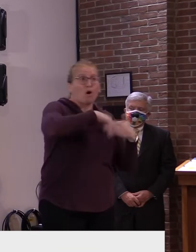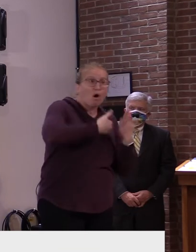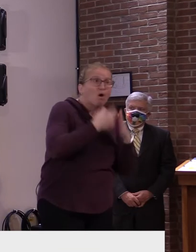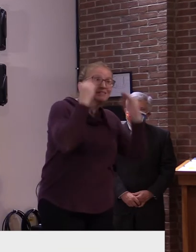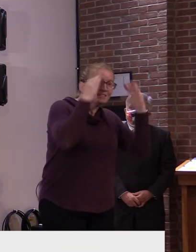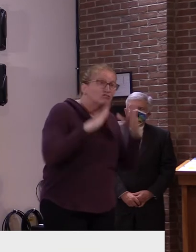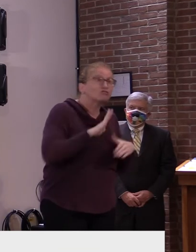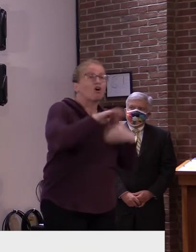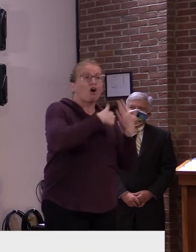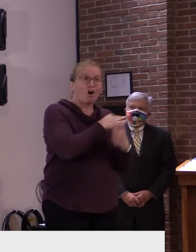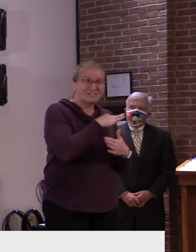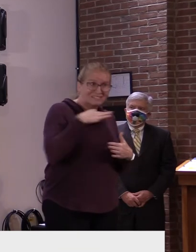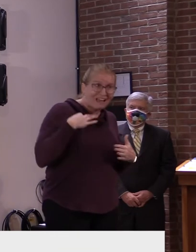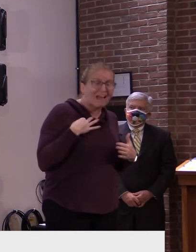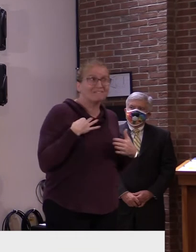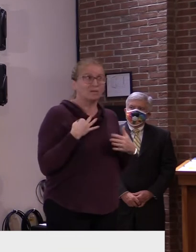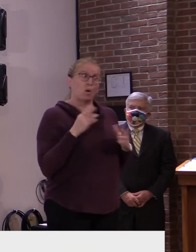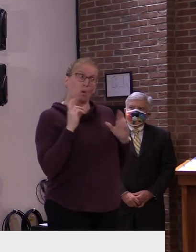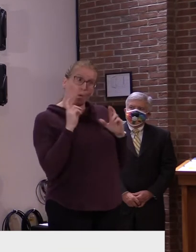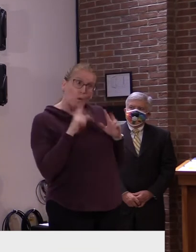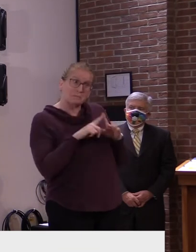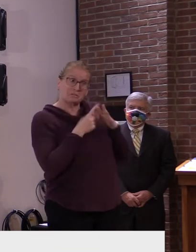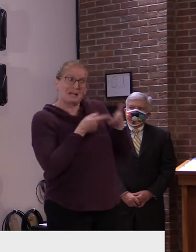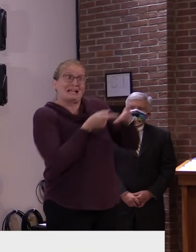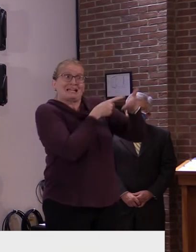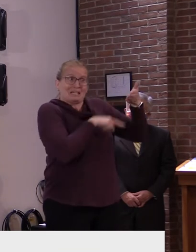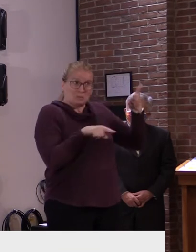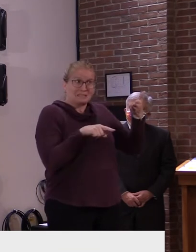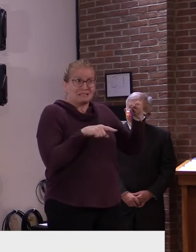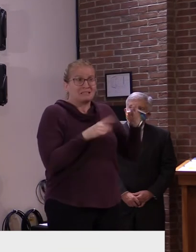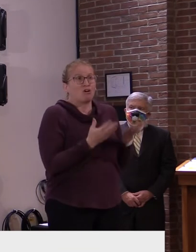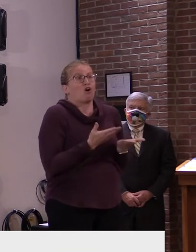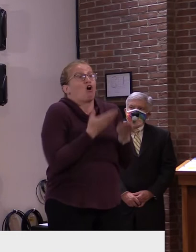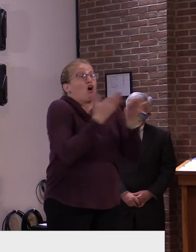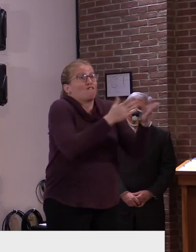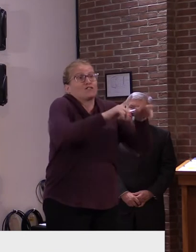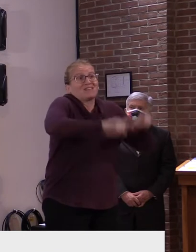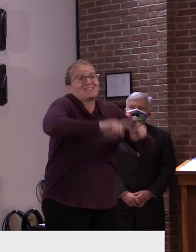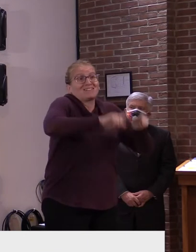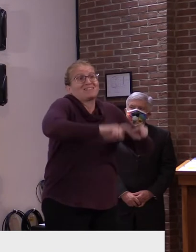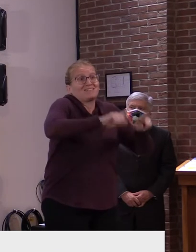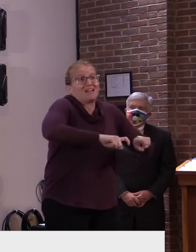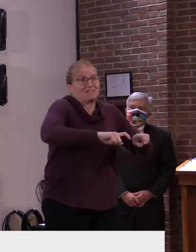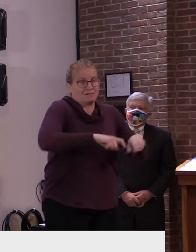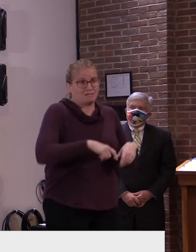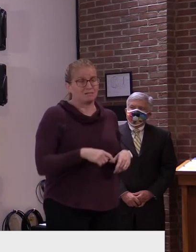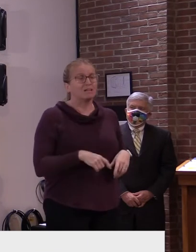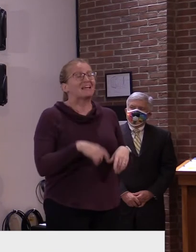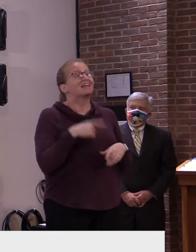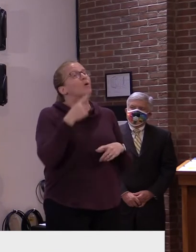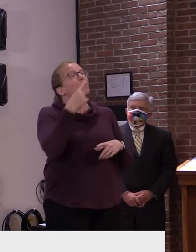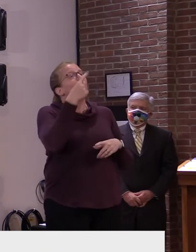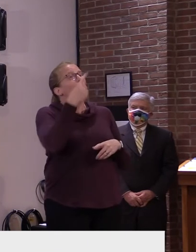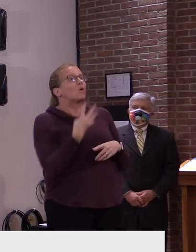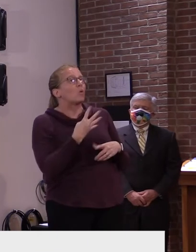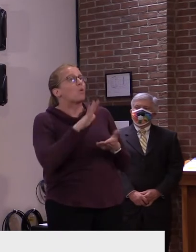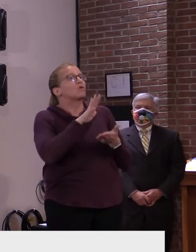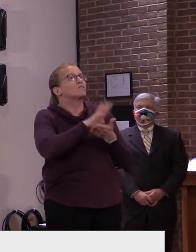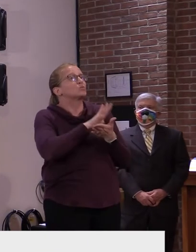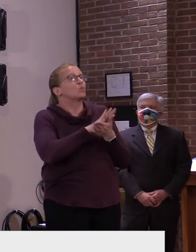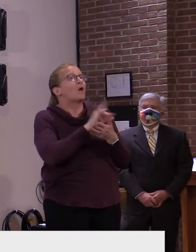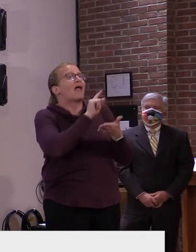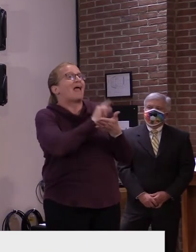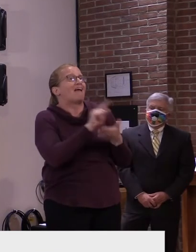thanksgiving to offer testing to all teachers and staff in one quarter of the schools each week so that each